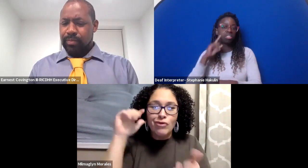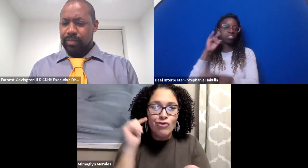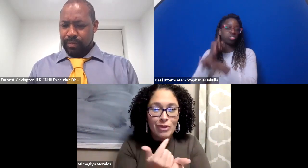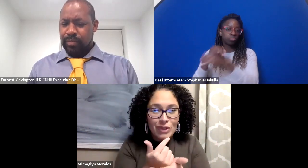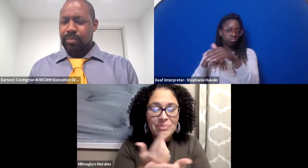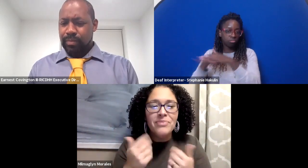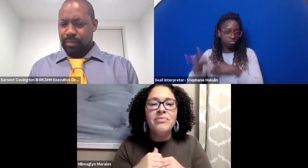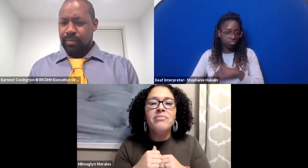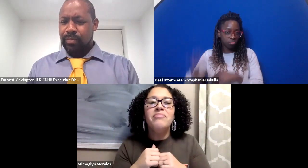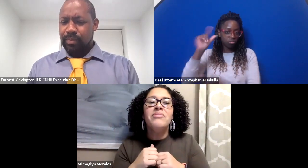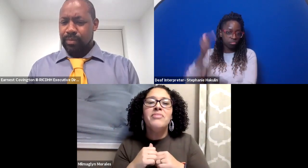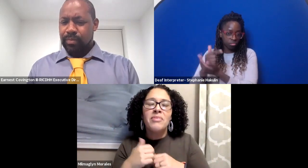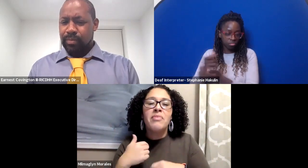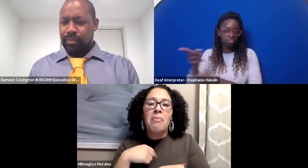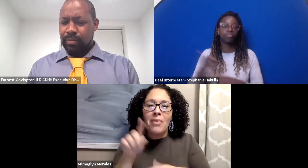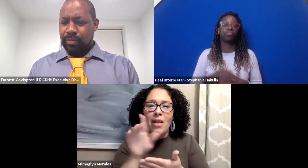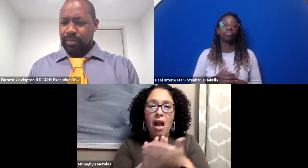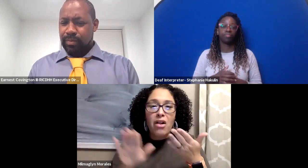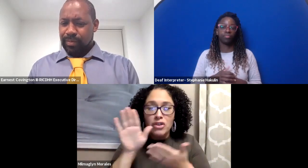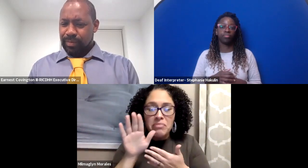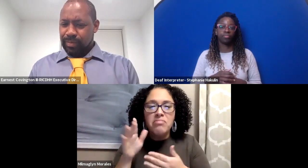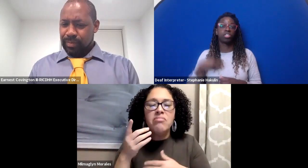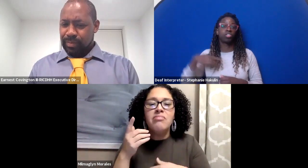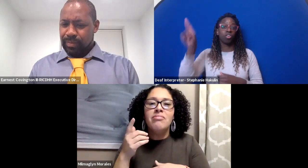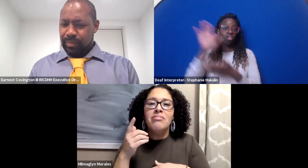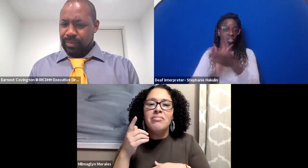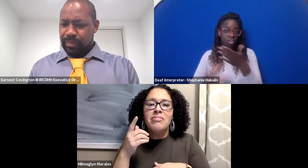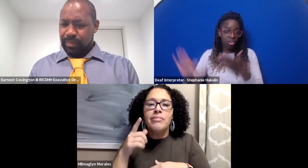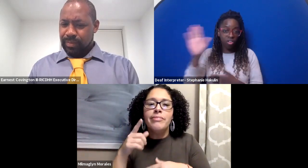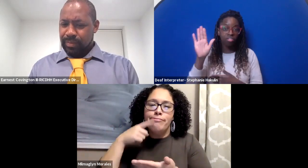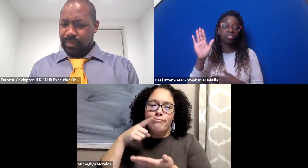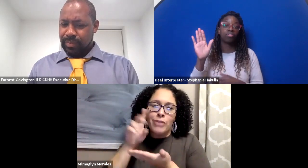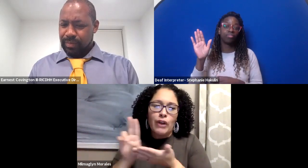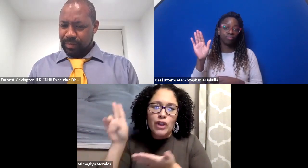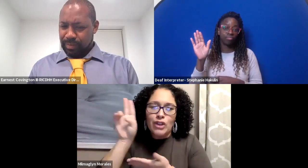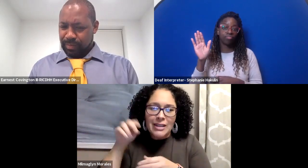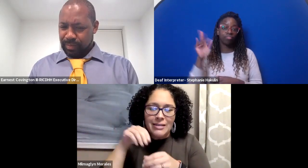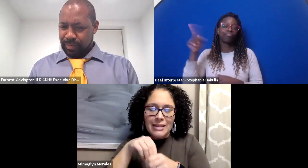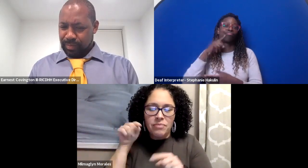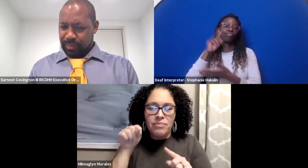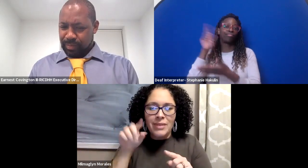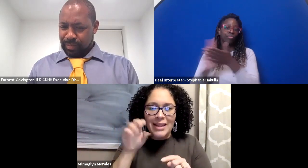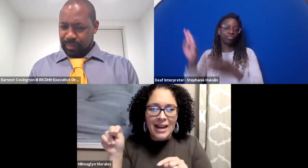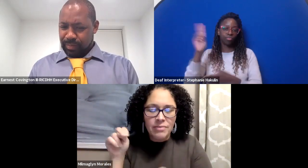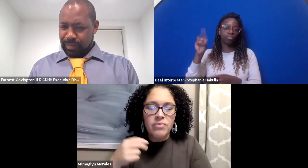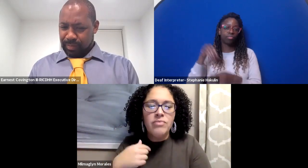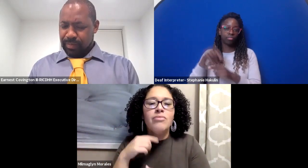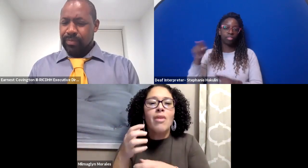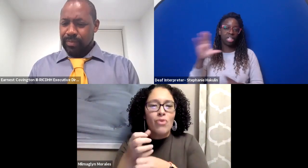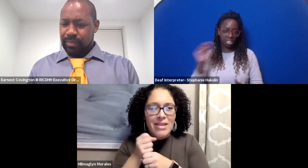Connecticut so that I could go to the school for the deaf, and I graduated from there. And then for college, I went to